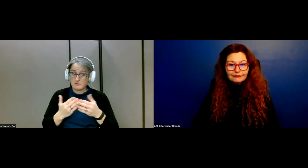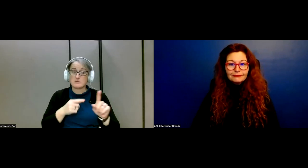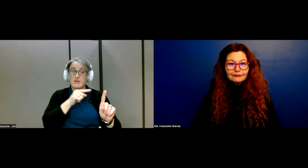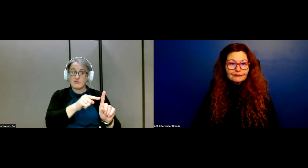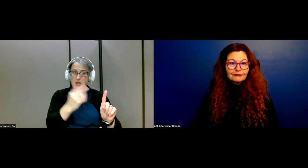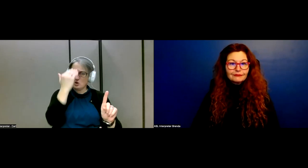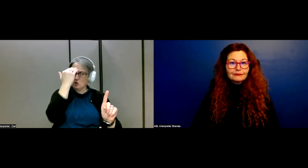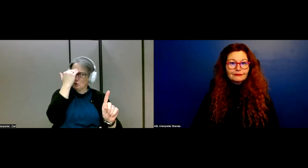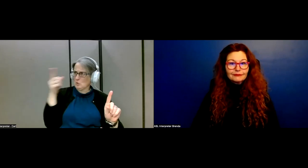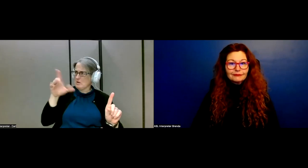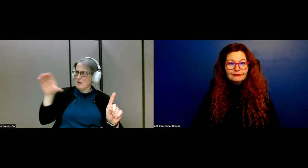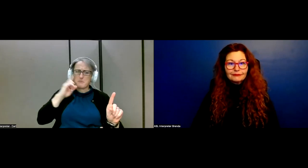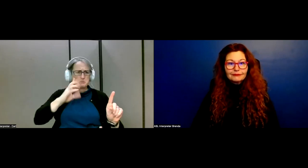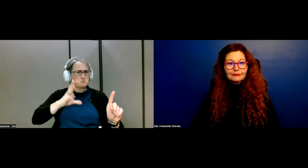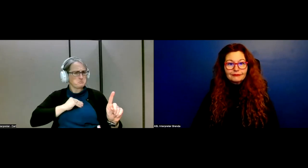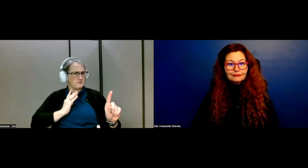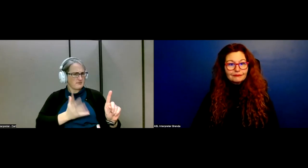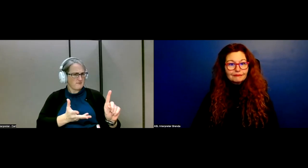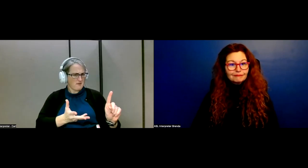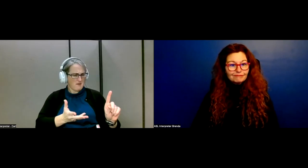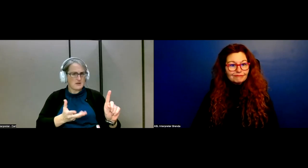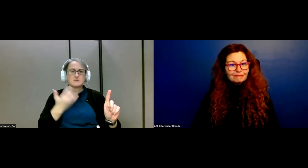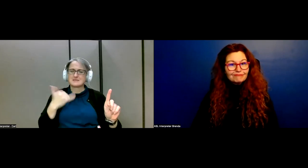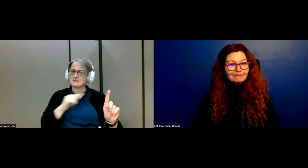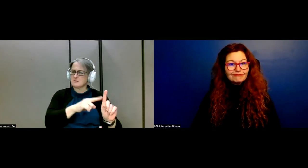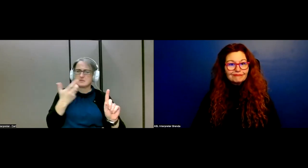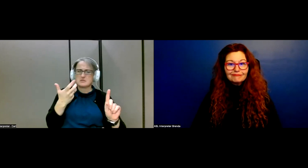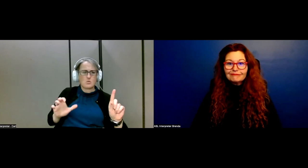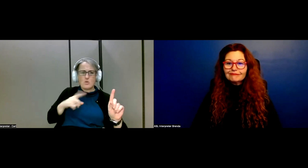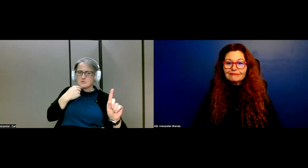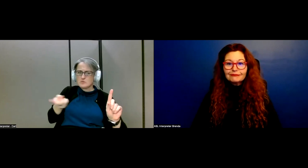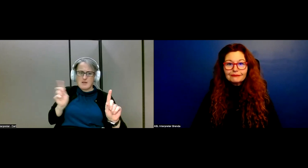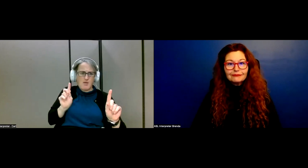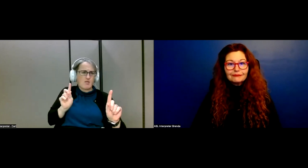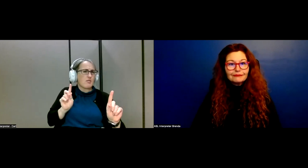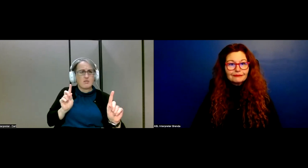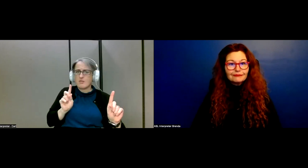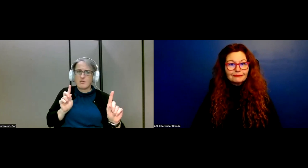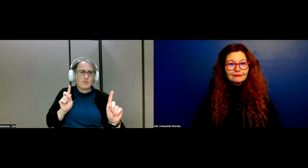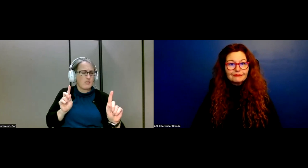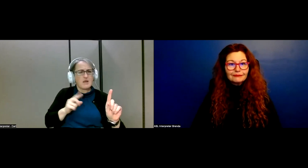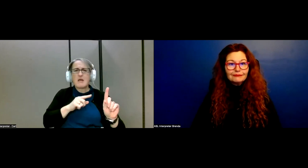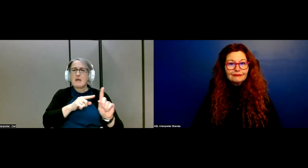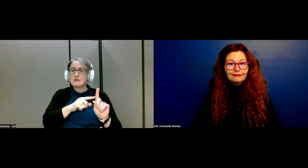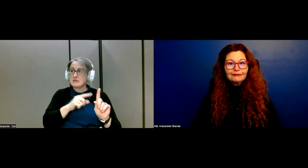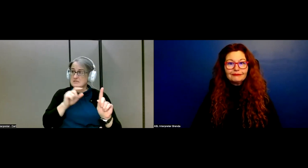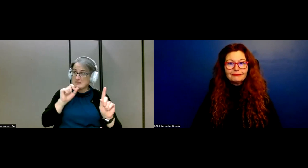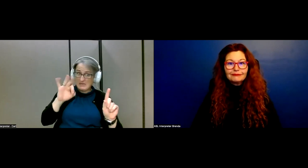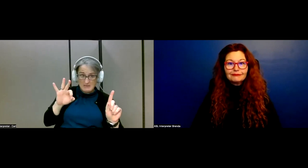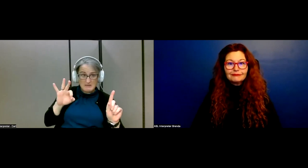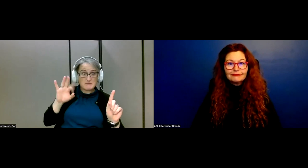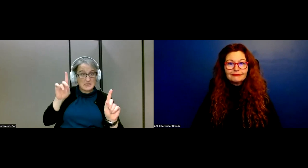be judged at that company, they felt that doing so might taint them as